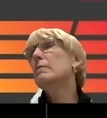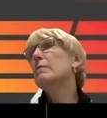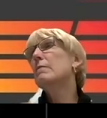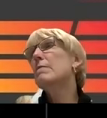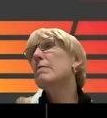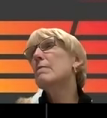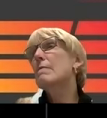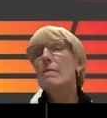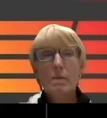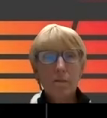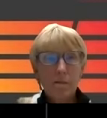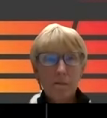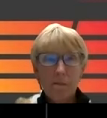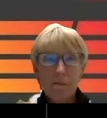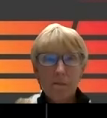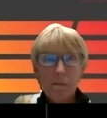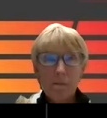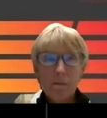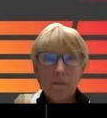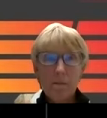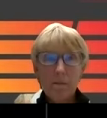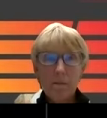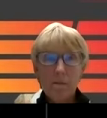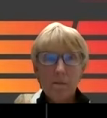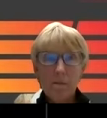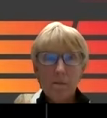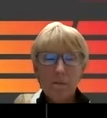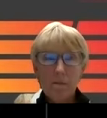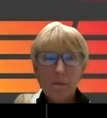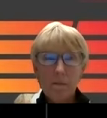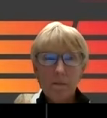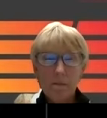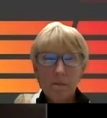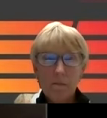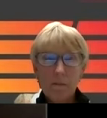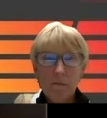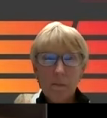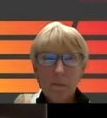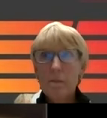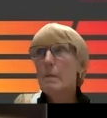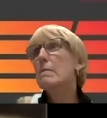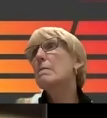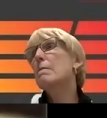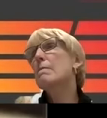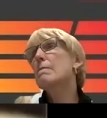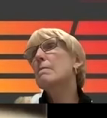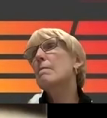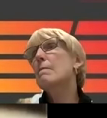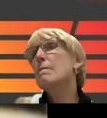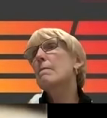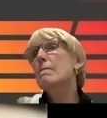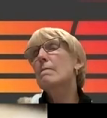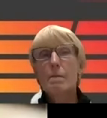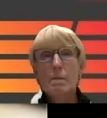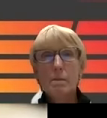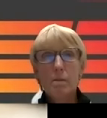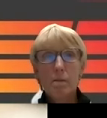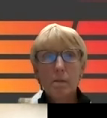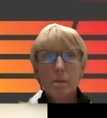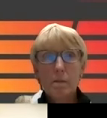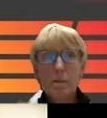Baptist Church in Pittsburgh, the second largest black church in Pennsylvania. He was the most